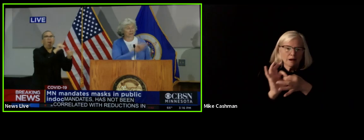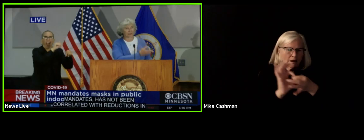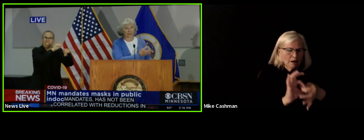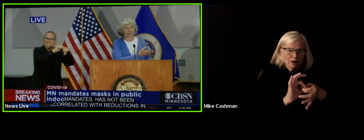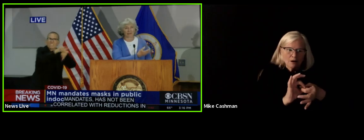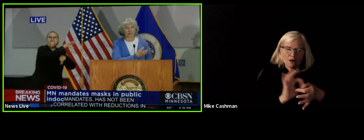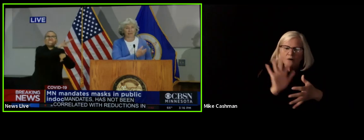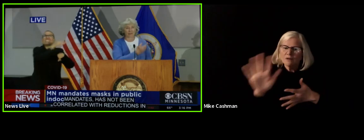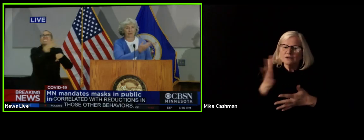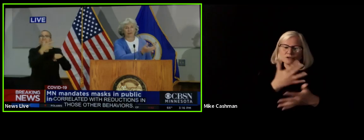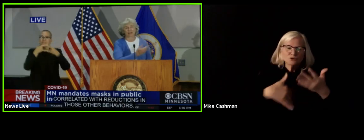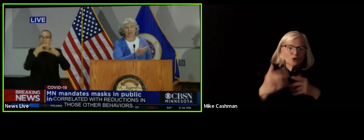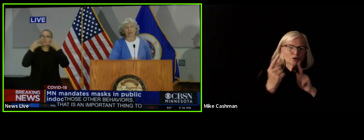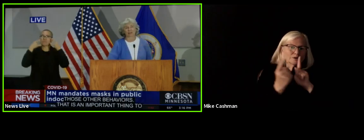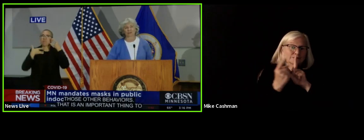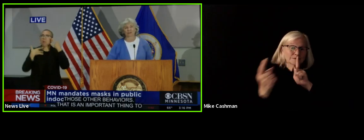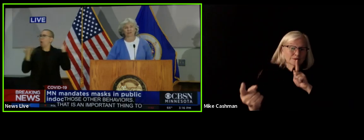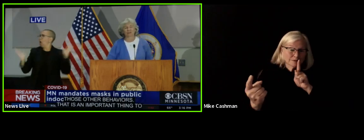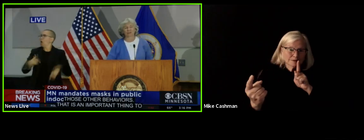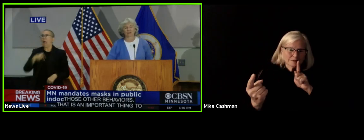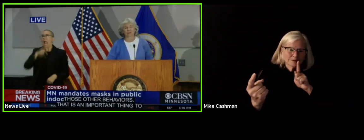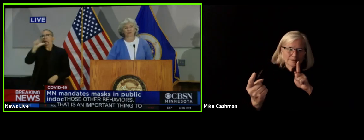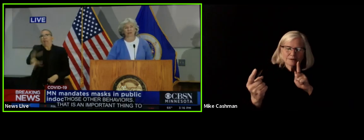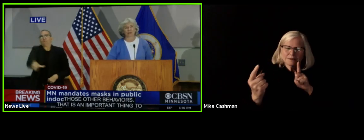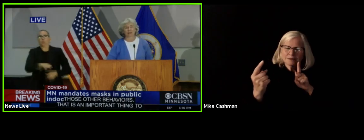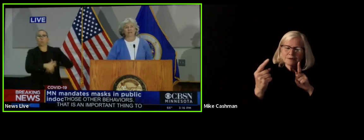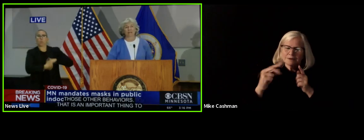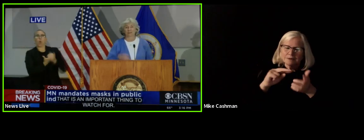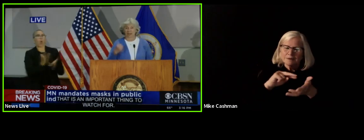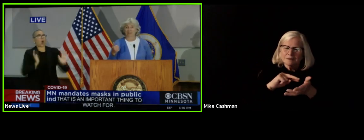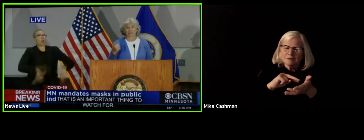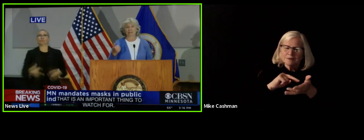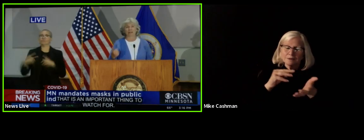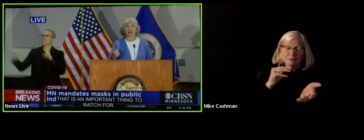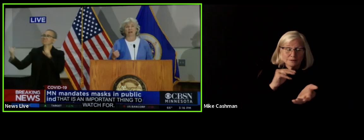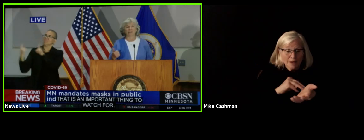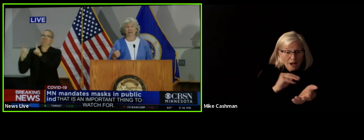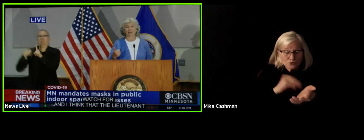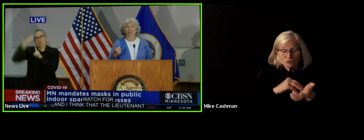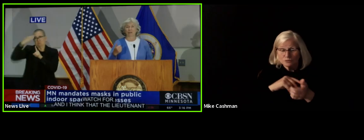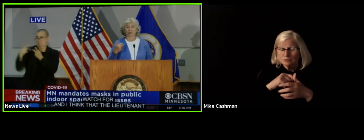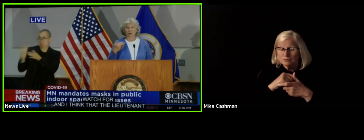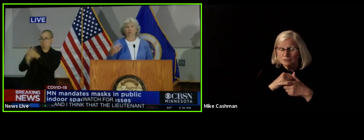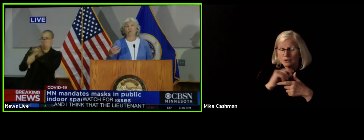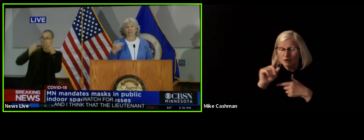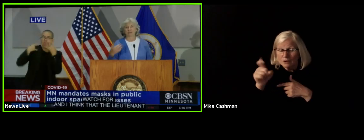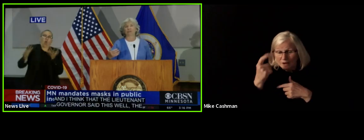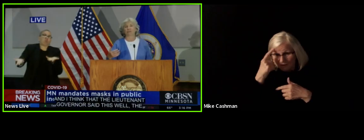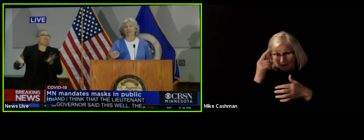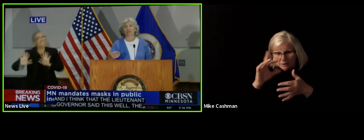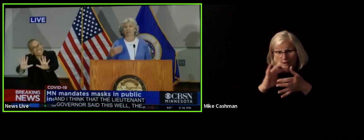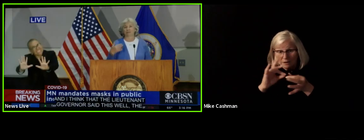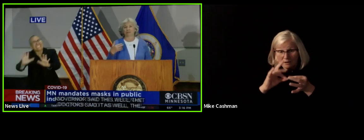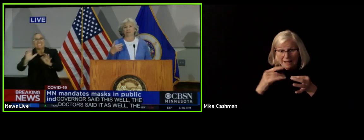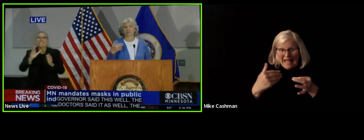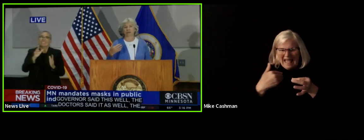the lieutenant governor said this well, the doctors said this as well. The science is there that we know we can measure that